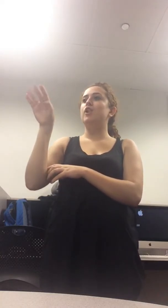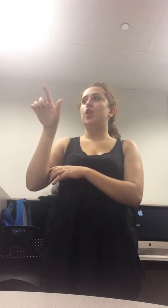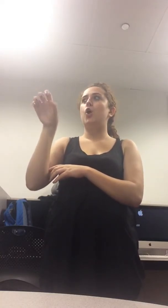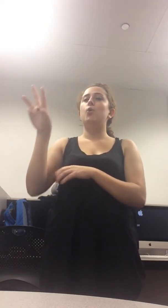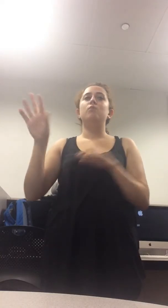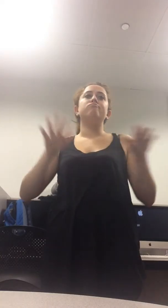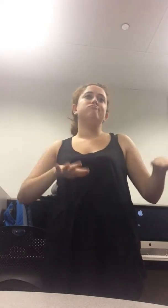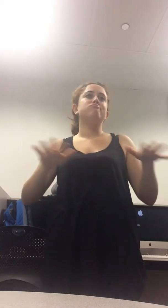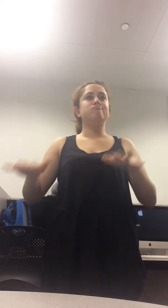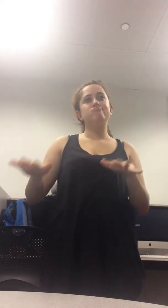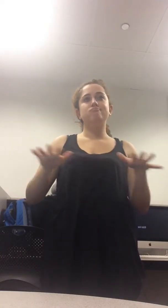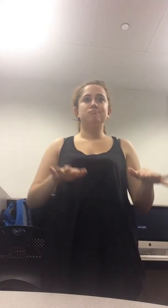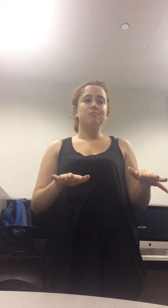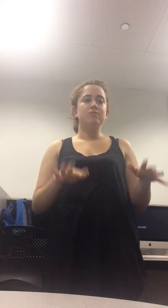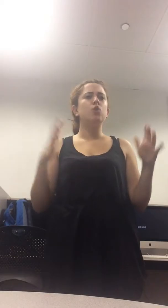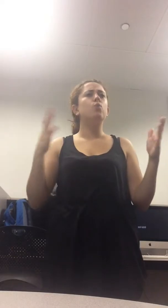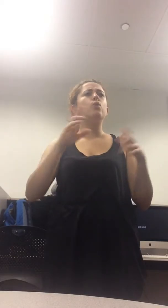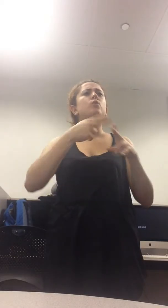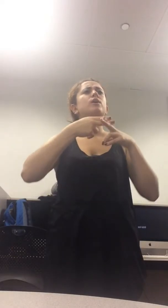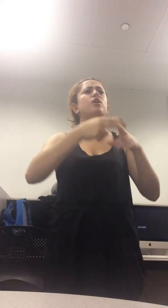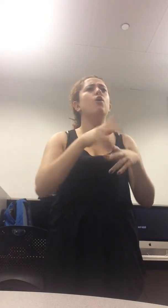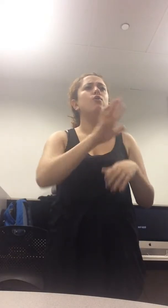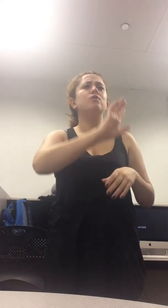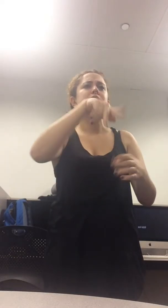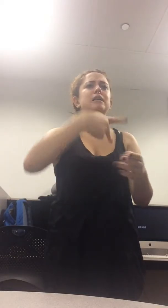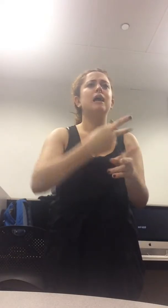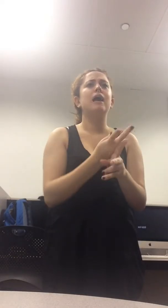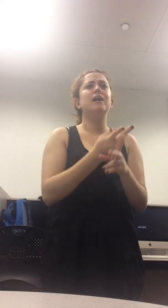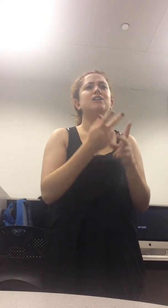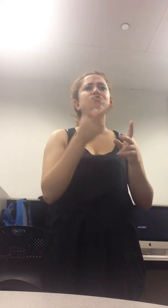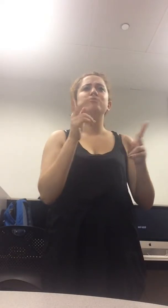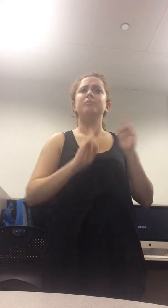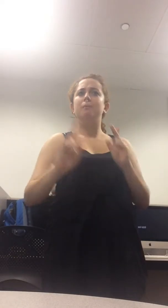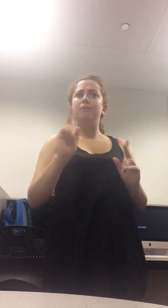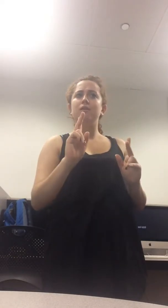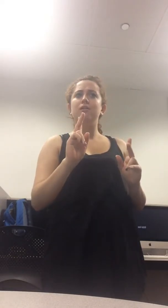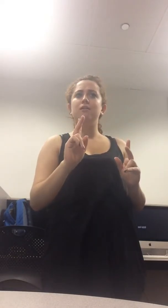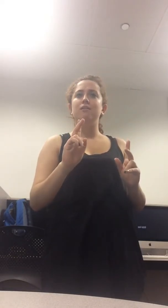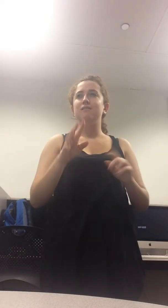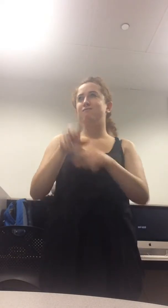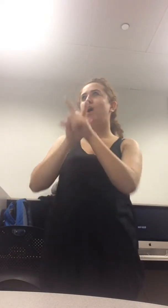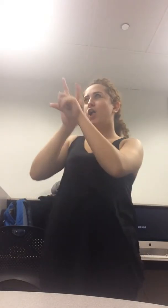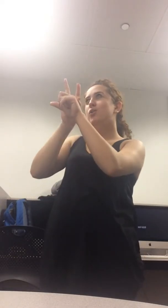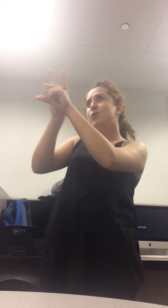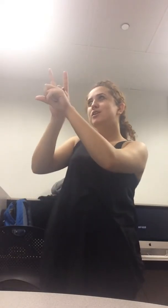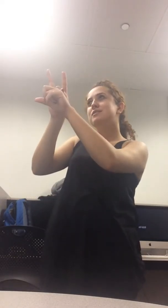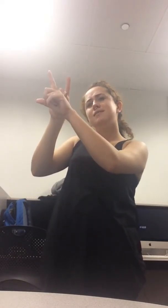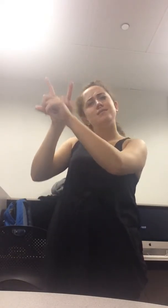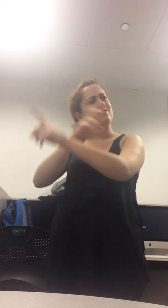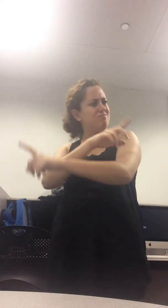Followers. Who? Followers. Followers? No, because you can be a go with the flow person and still be a leader. It just means